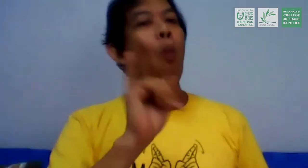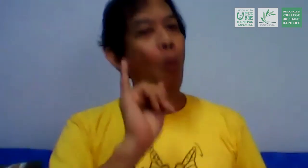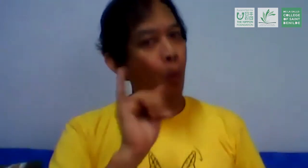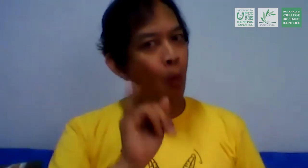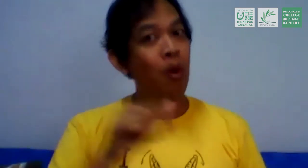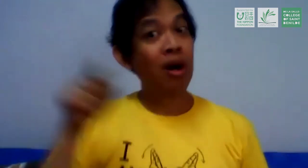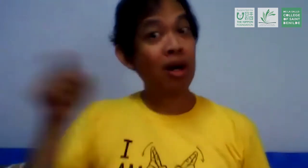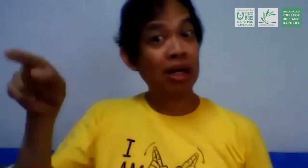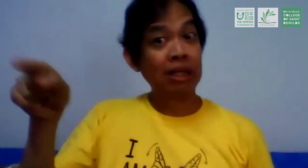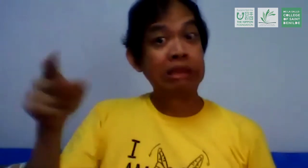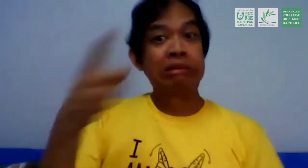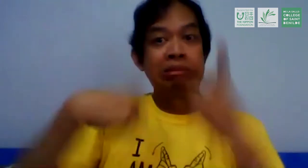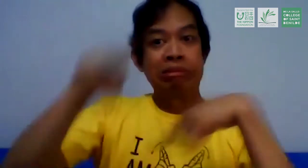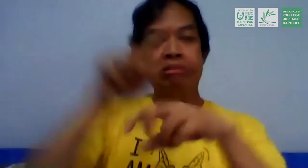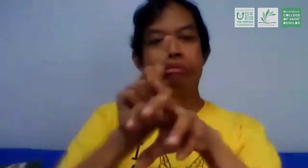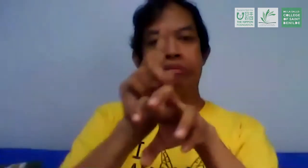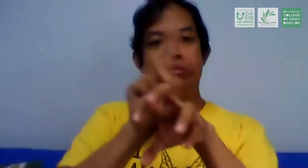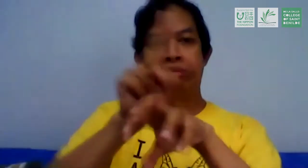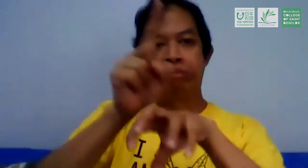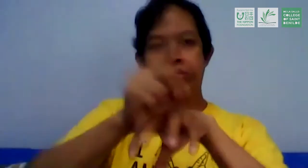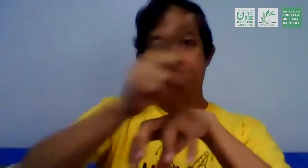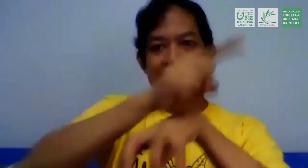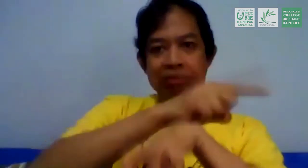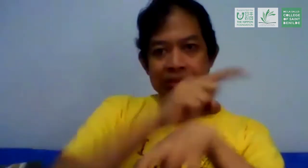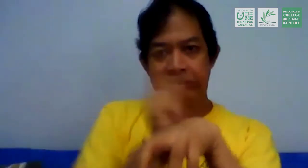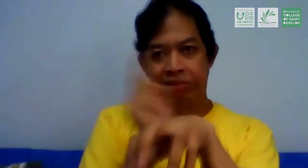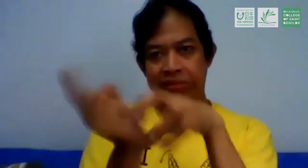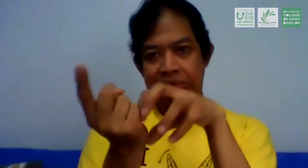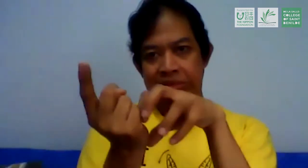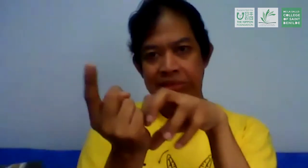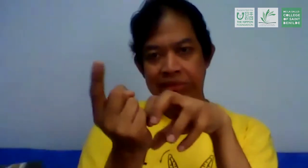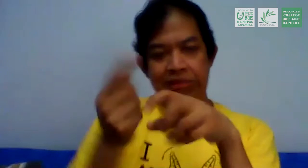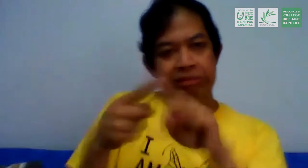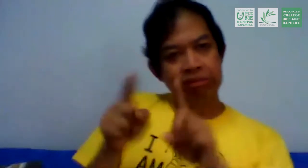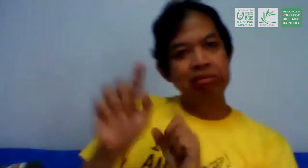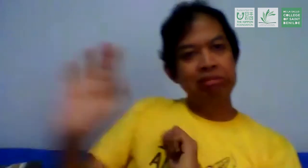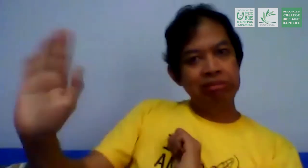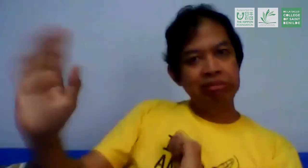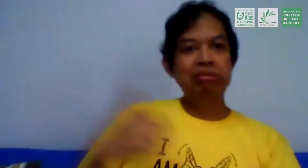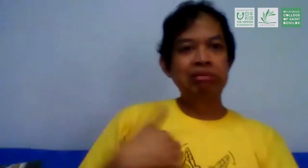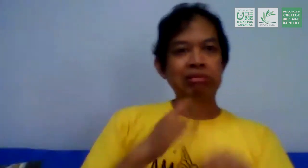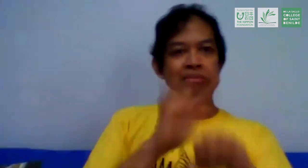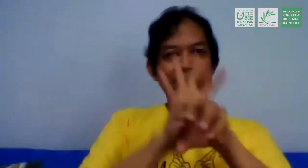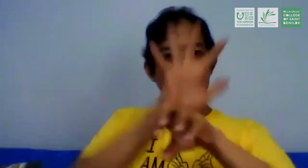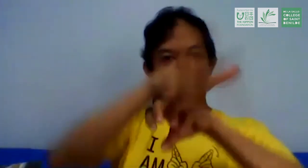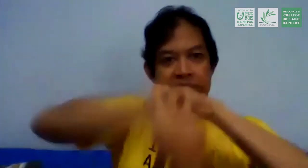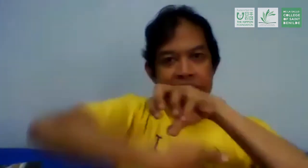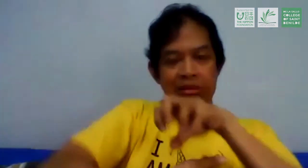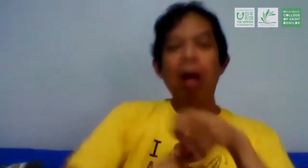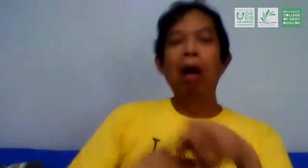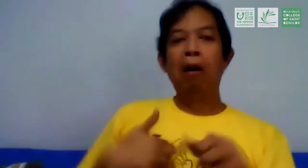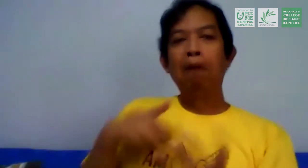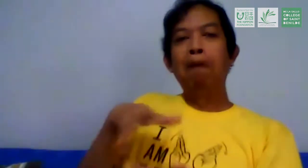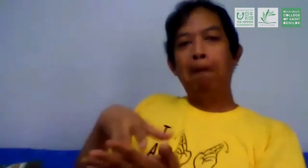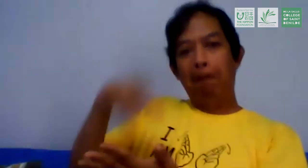And then they would say, "Oh, well, for us, it's this way."